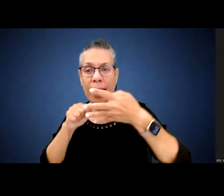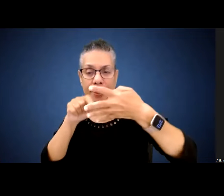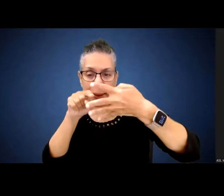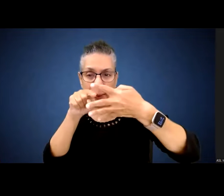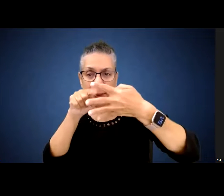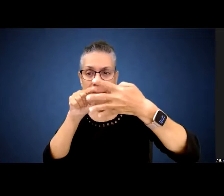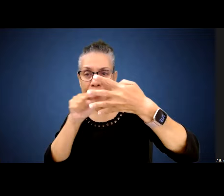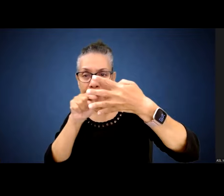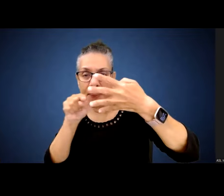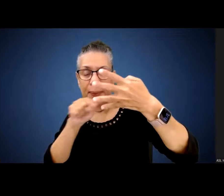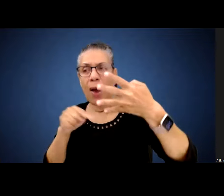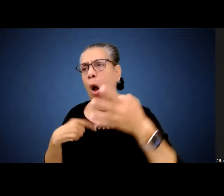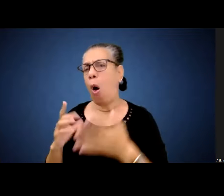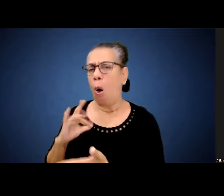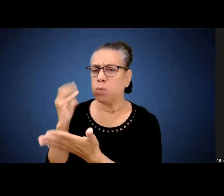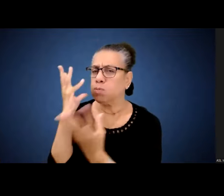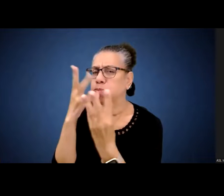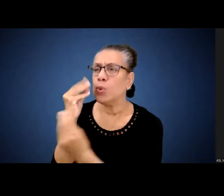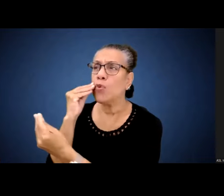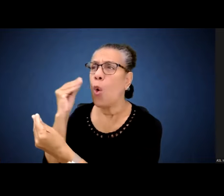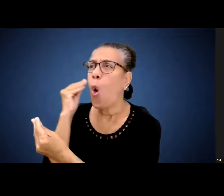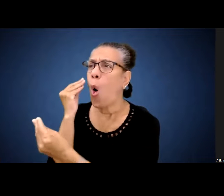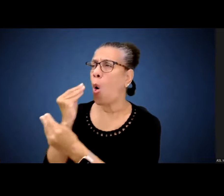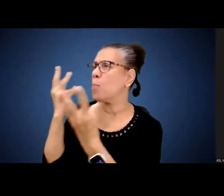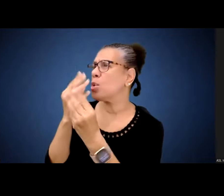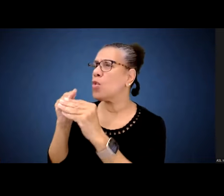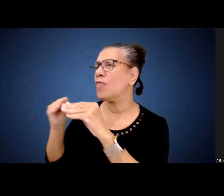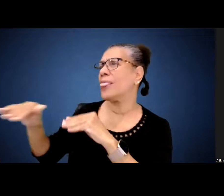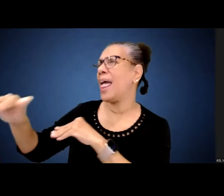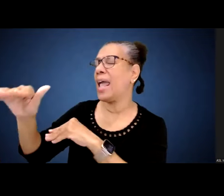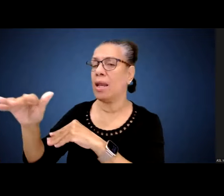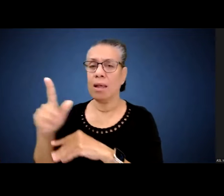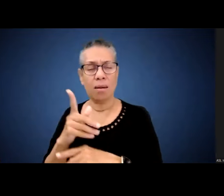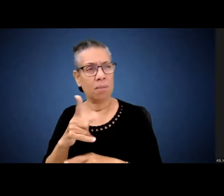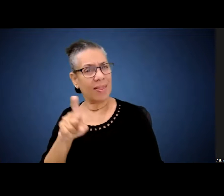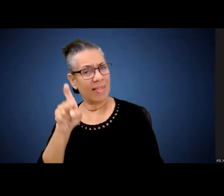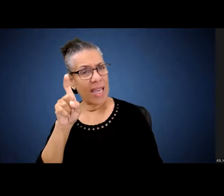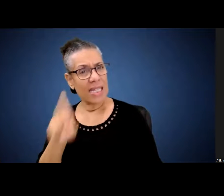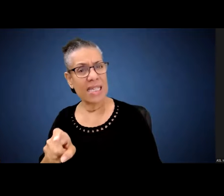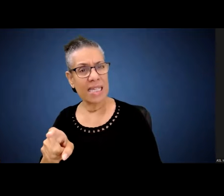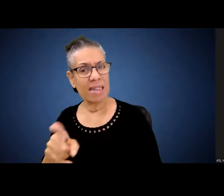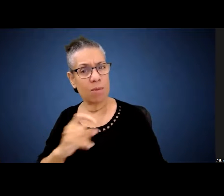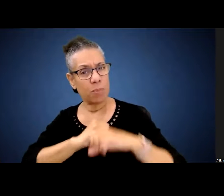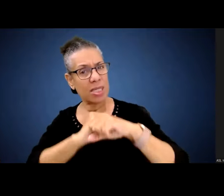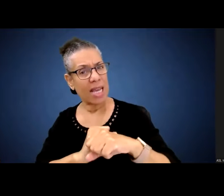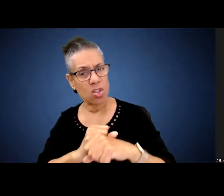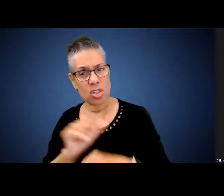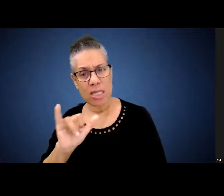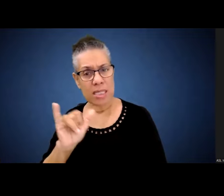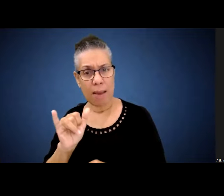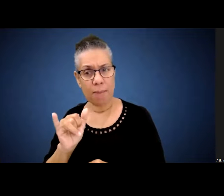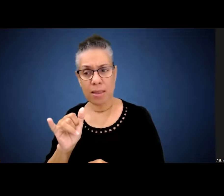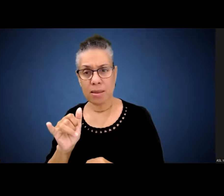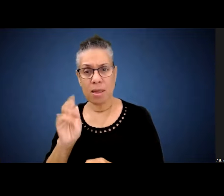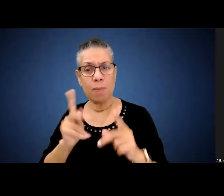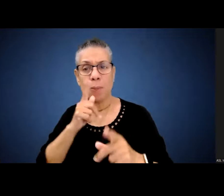houses or huge plots of land, but that doesn't mean they don't deserve as much protection as somebody